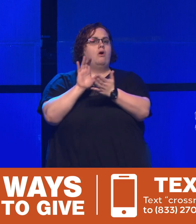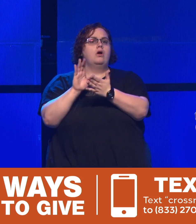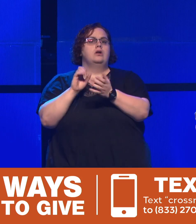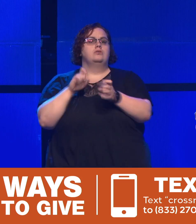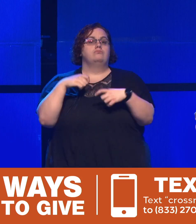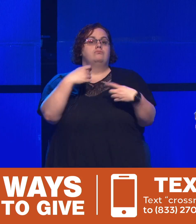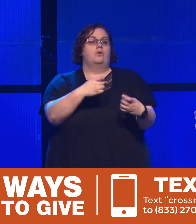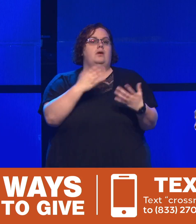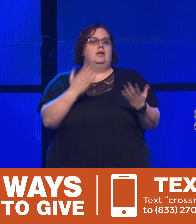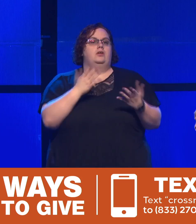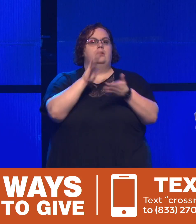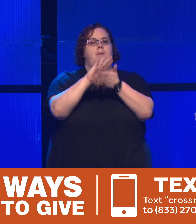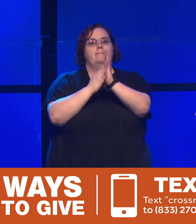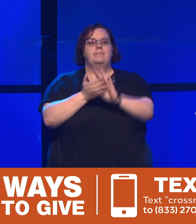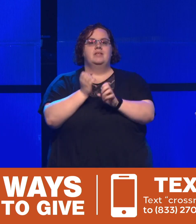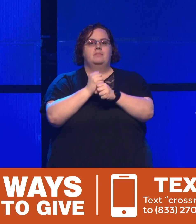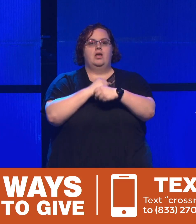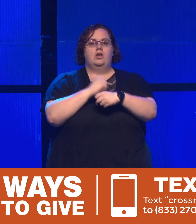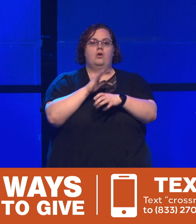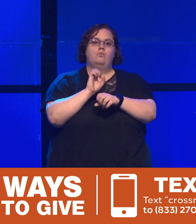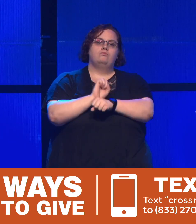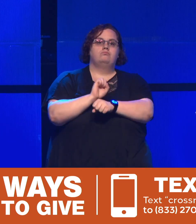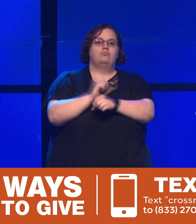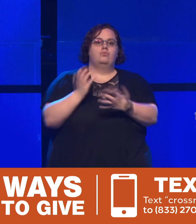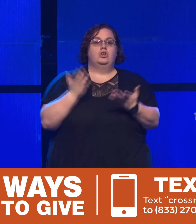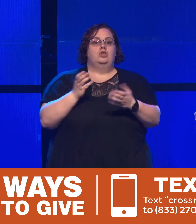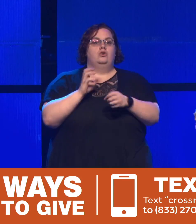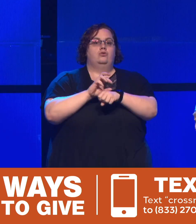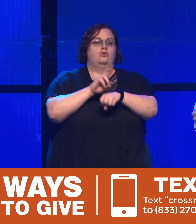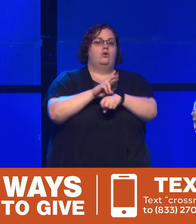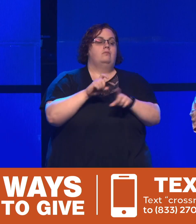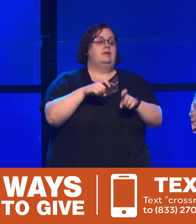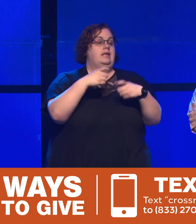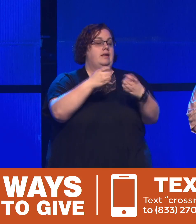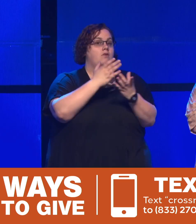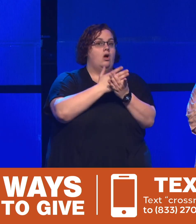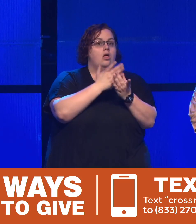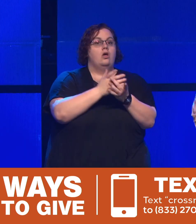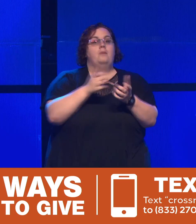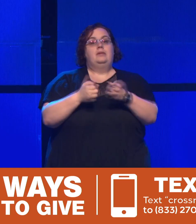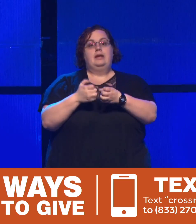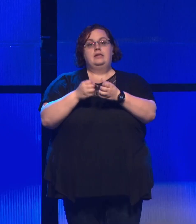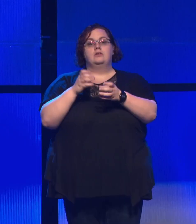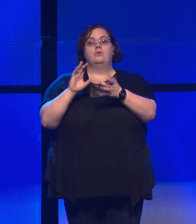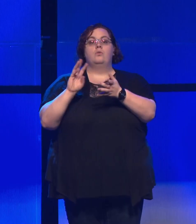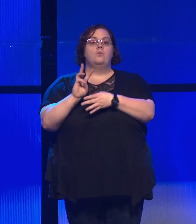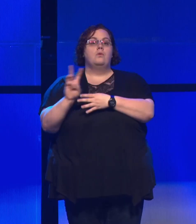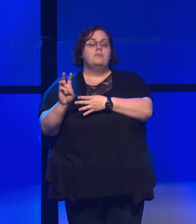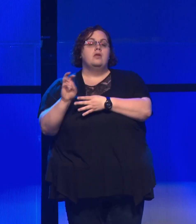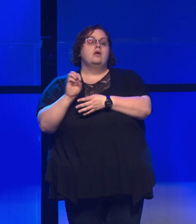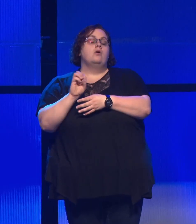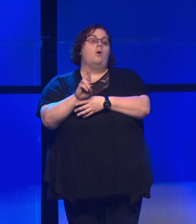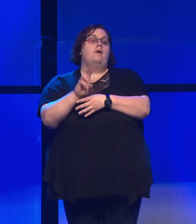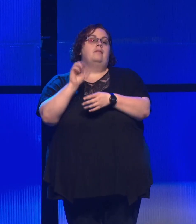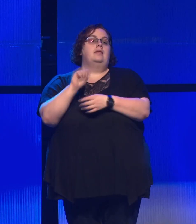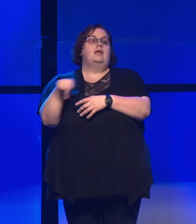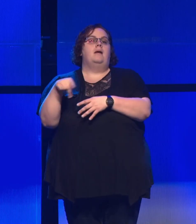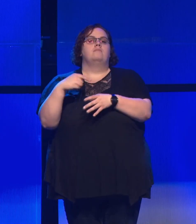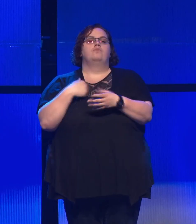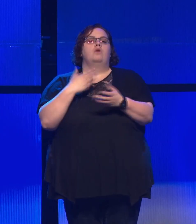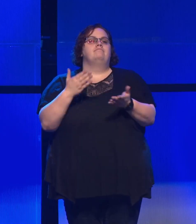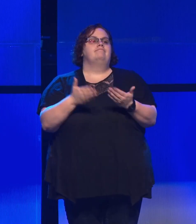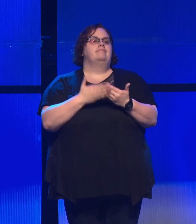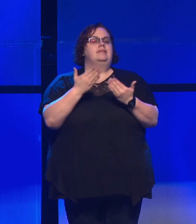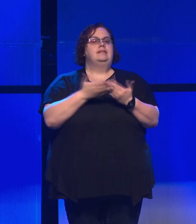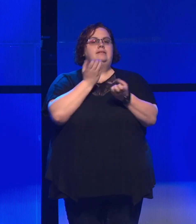at Crossroads. The giving envelope, texting, the website, and the app are all convenient and safe ways to give.